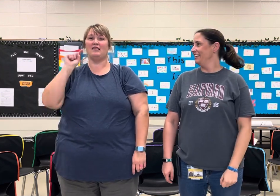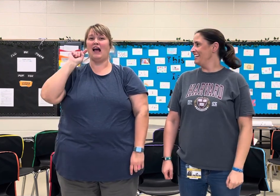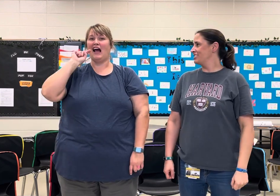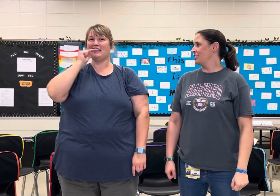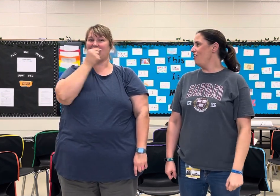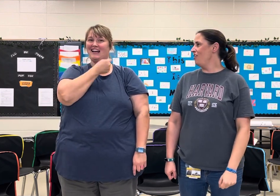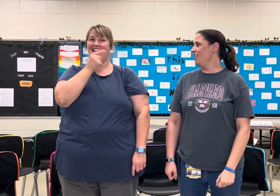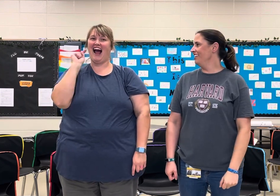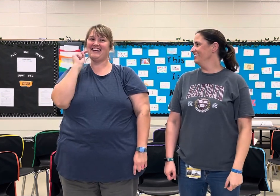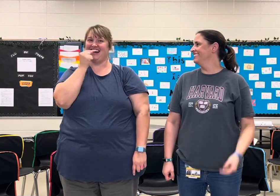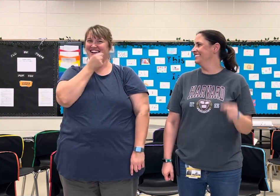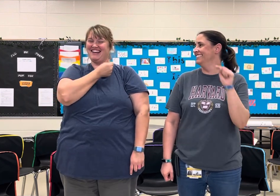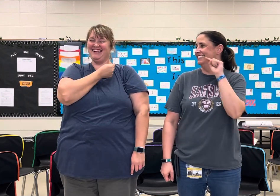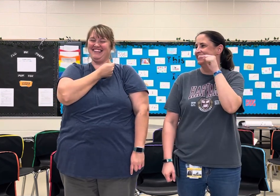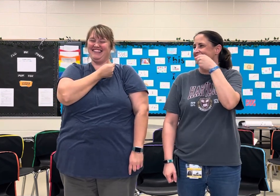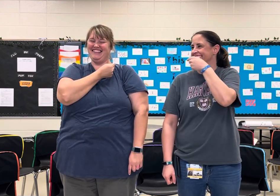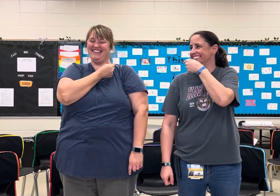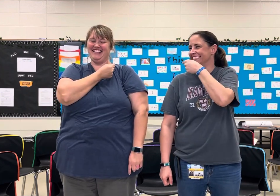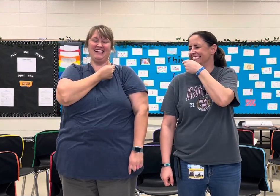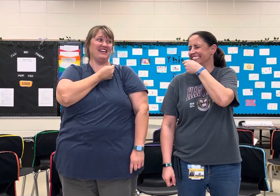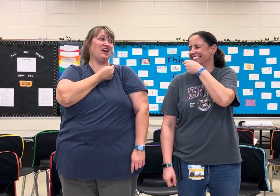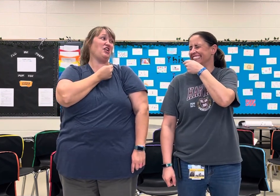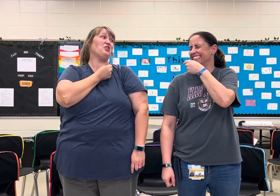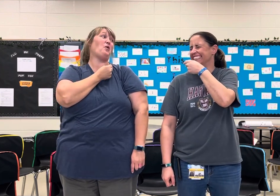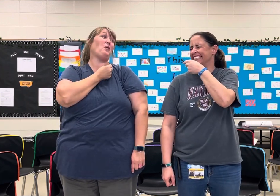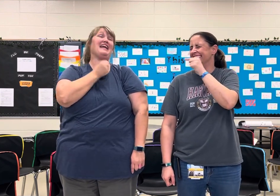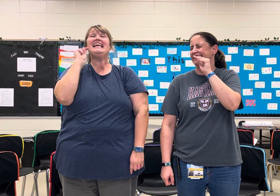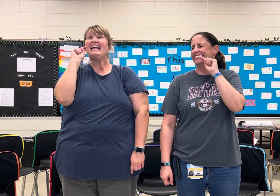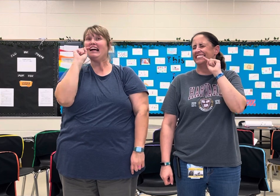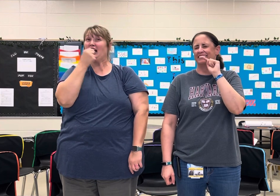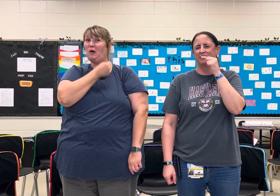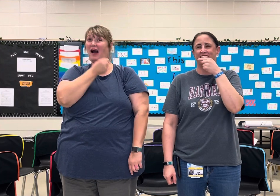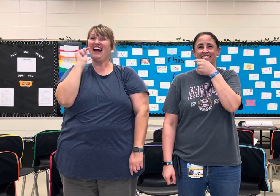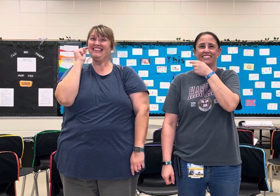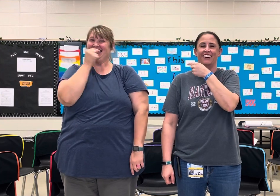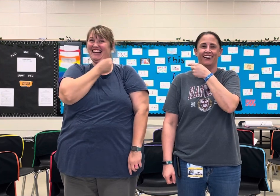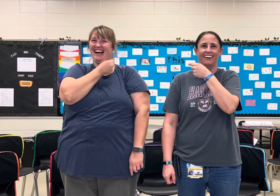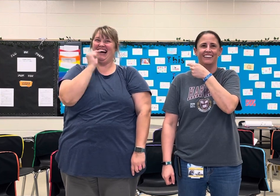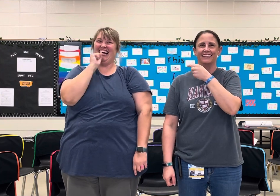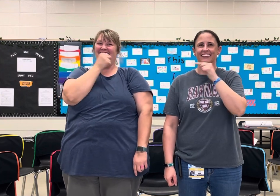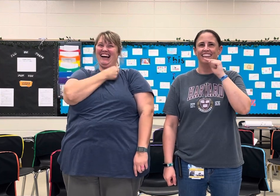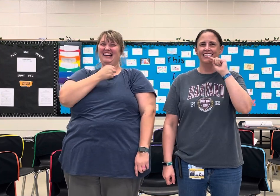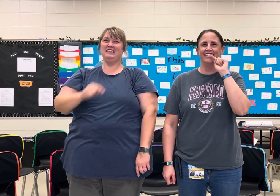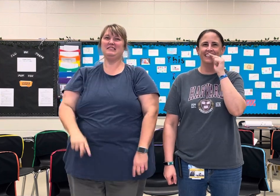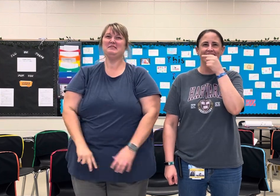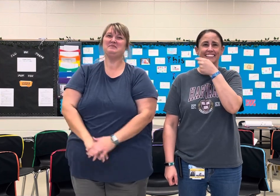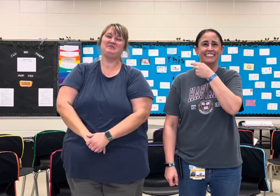It's corn! You're corny. Duh.